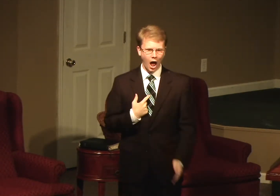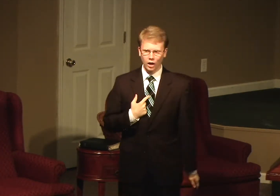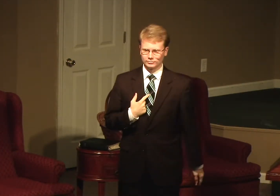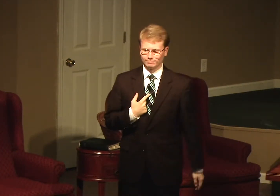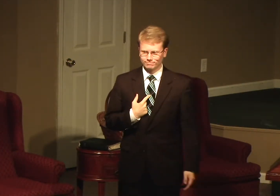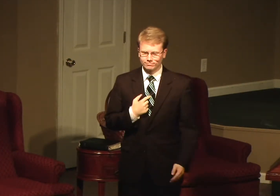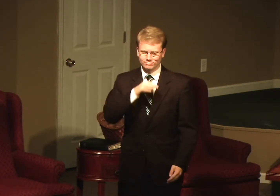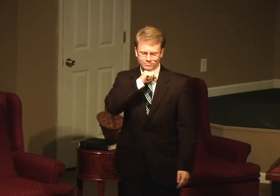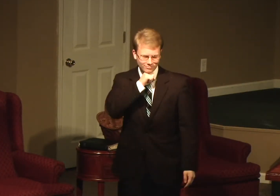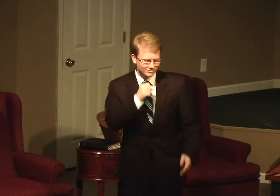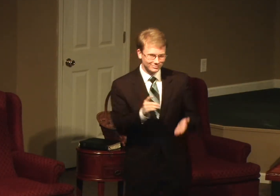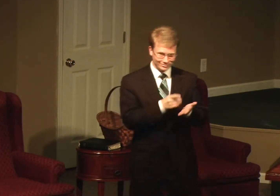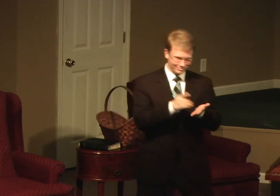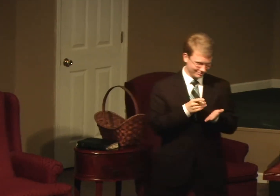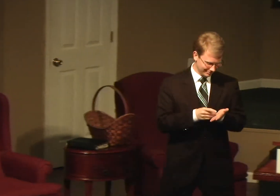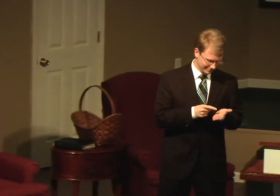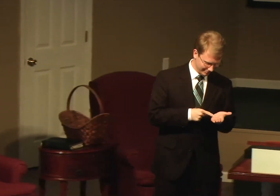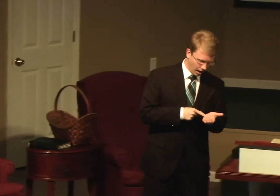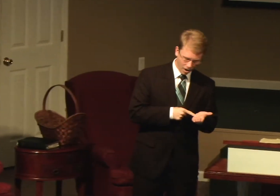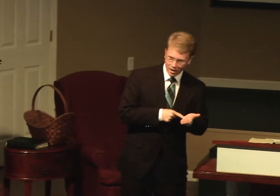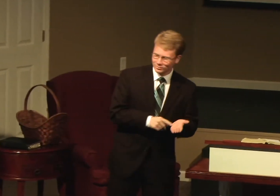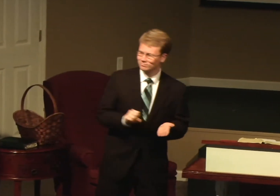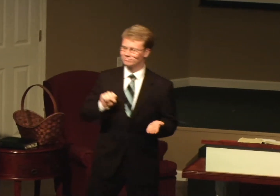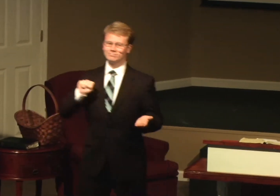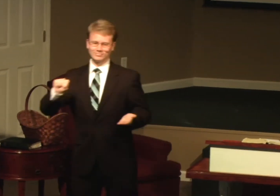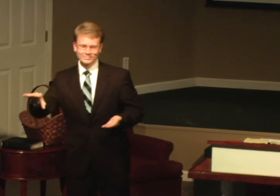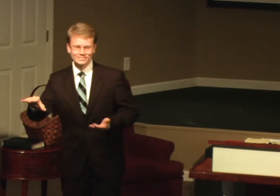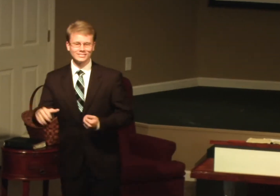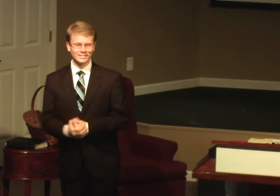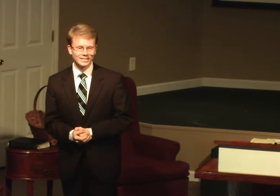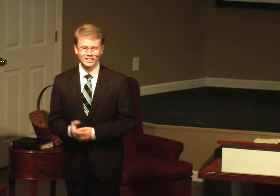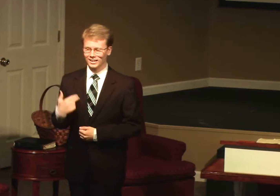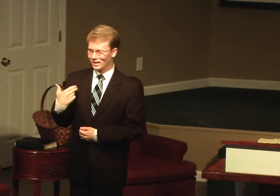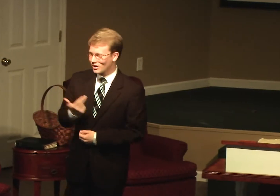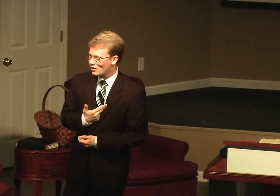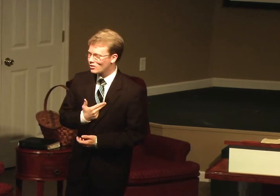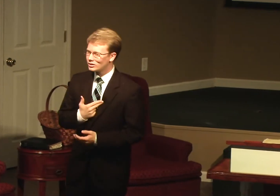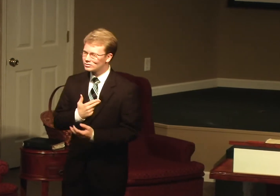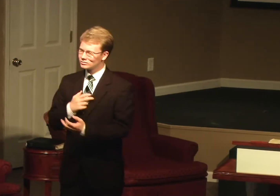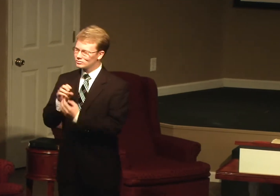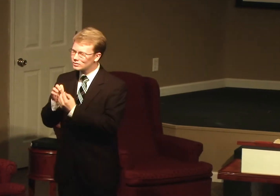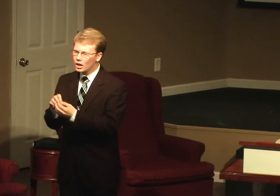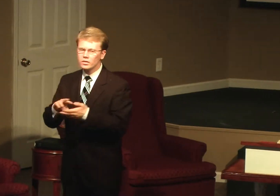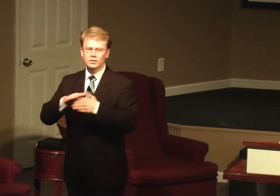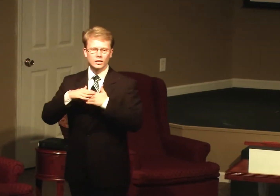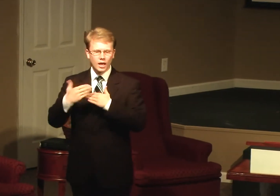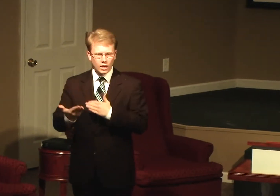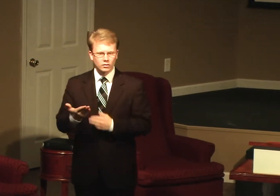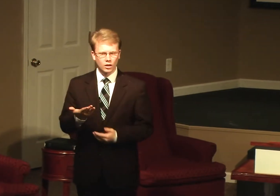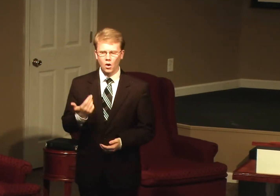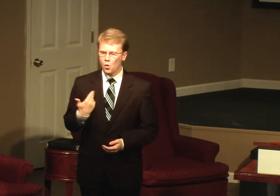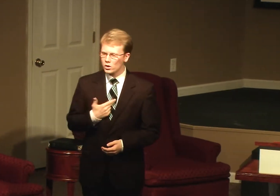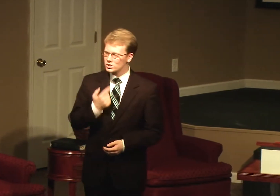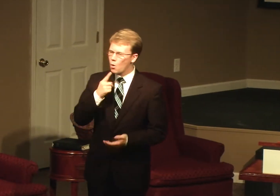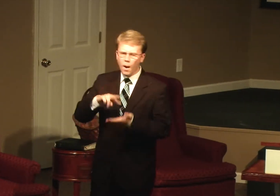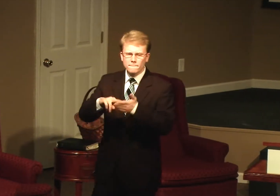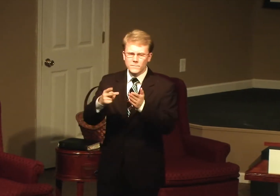the meaning for the word. Sometimes I didn't know, so I had to go to the dictionary before I could give them the word.